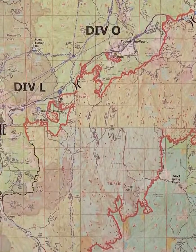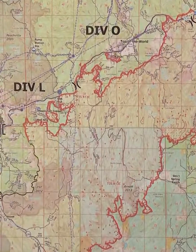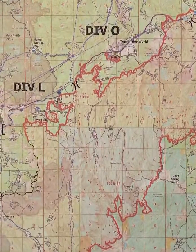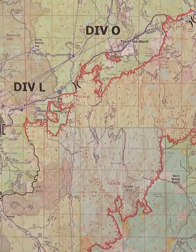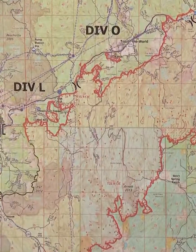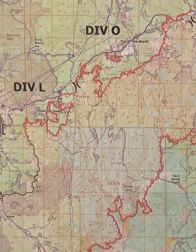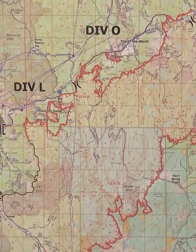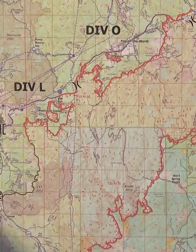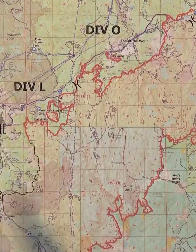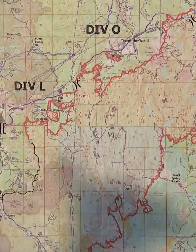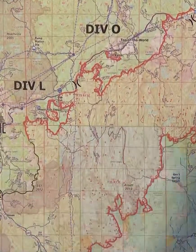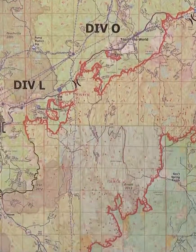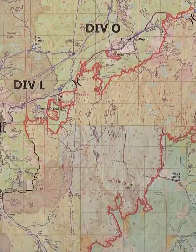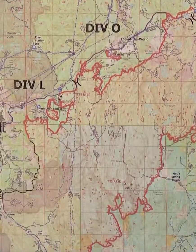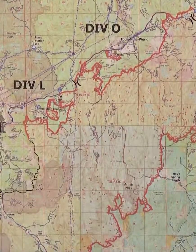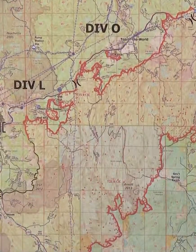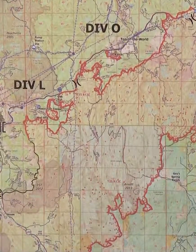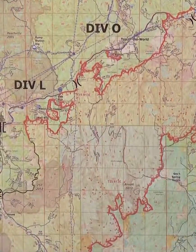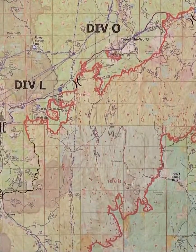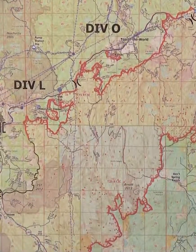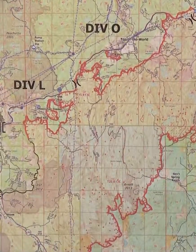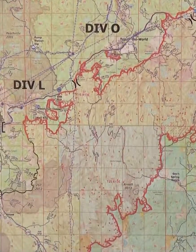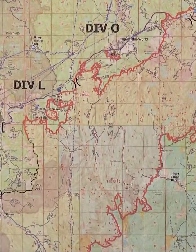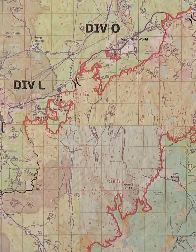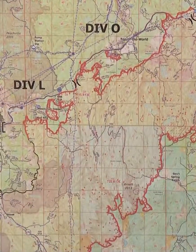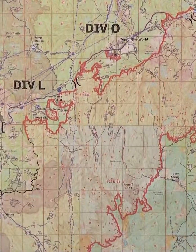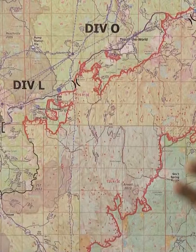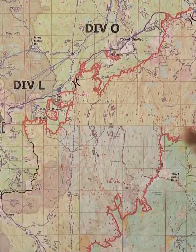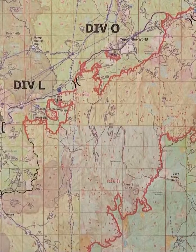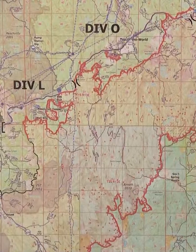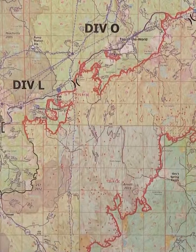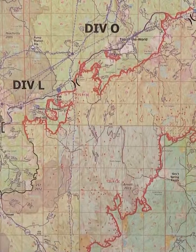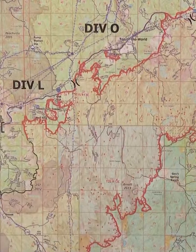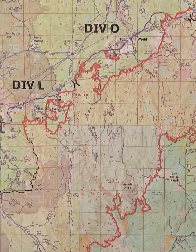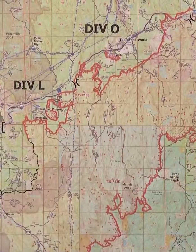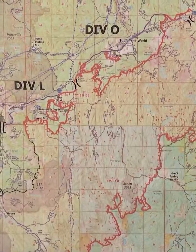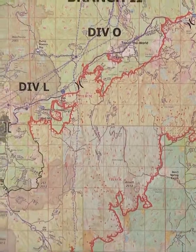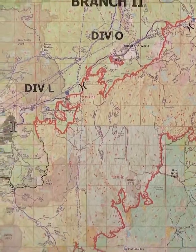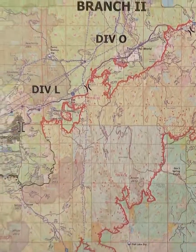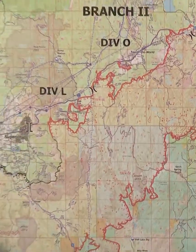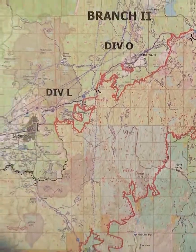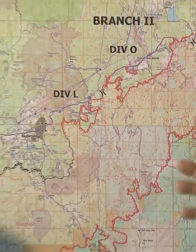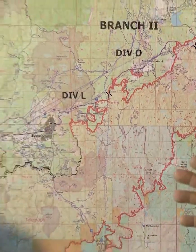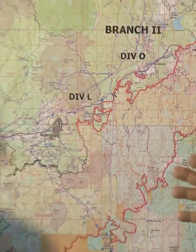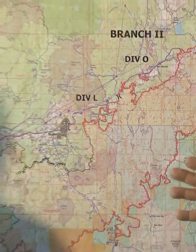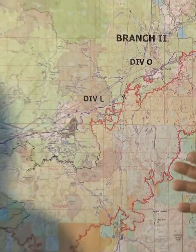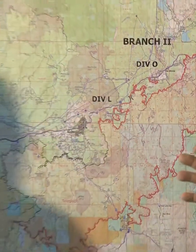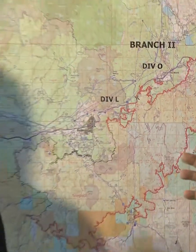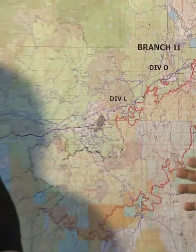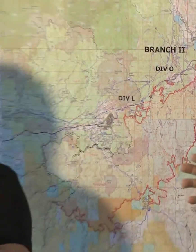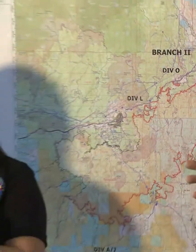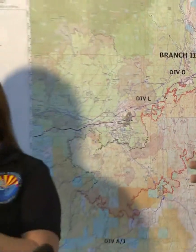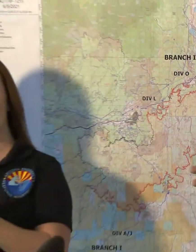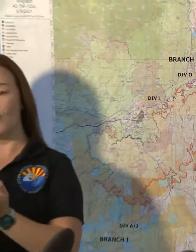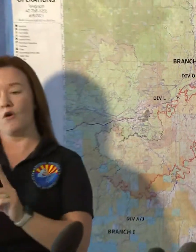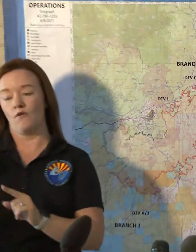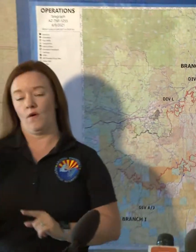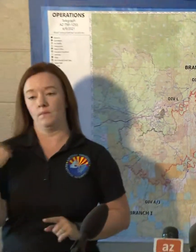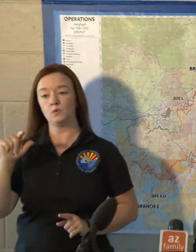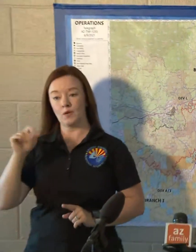Pinal 2017 fire scar. The reason behind that is that the fire scar that we've got